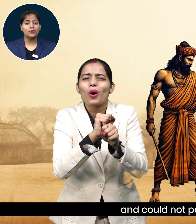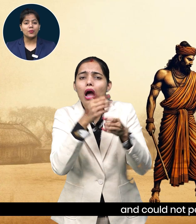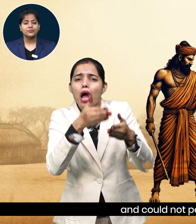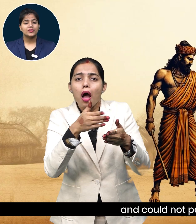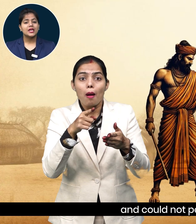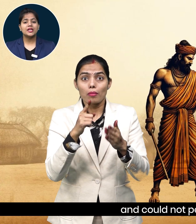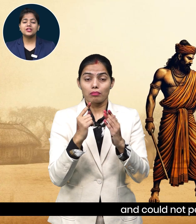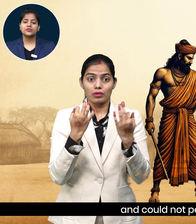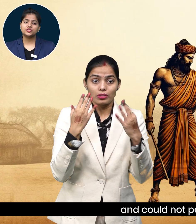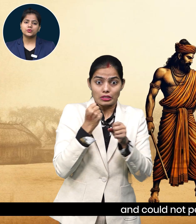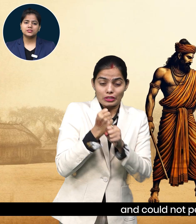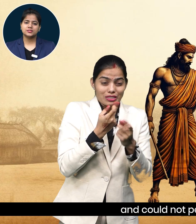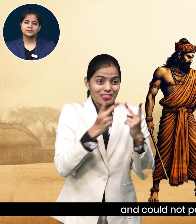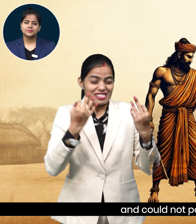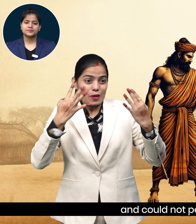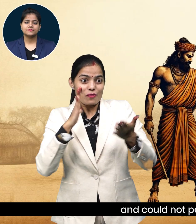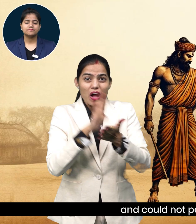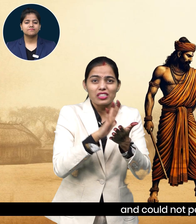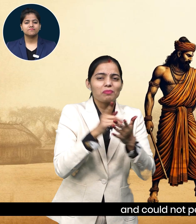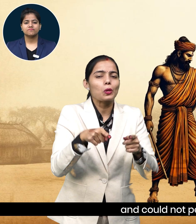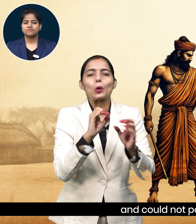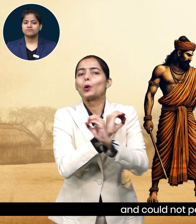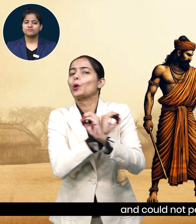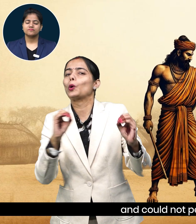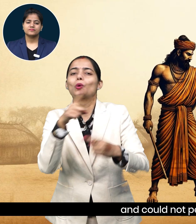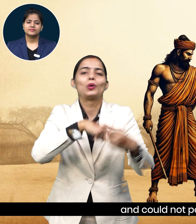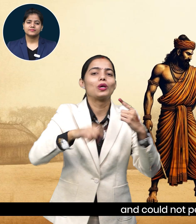not perform any rituals.